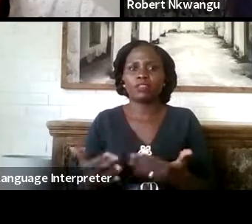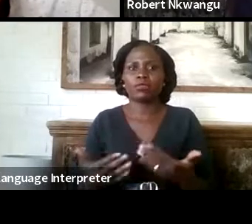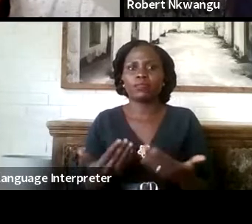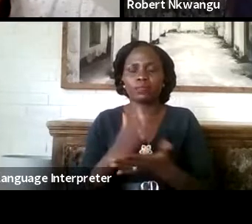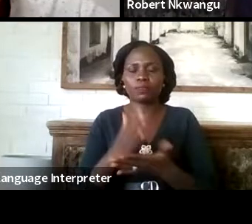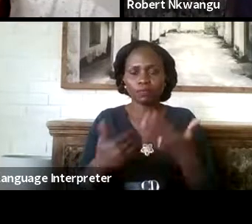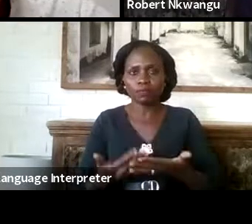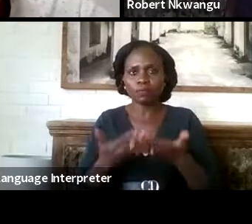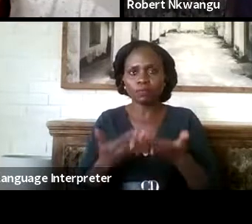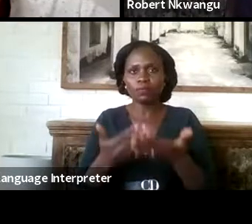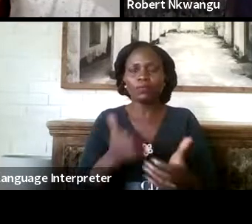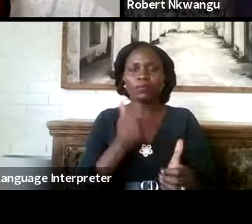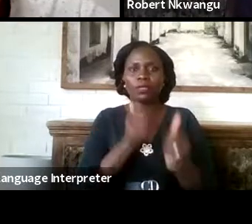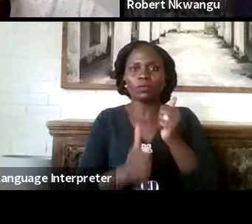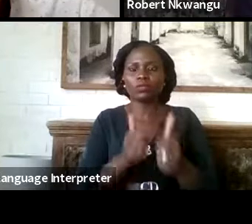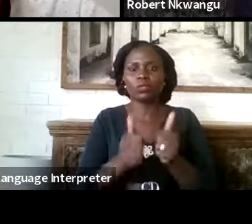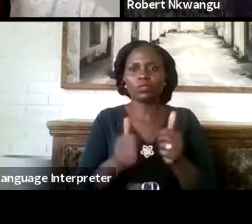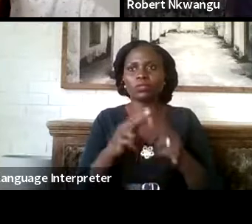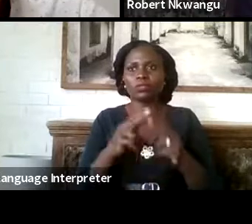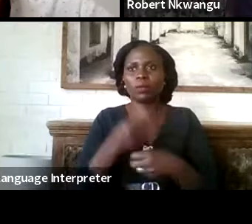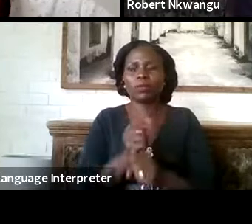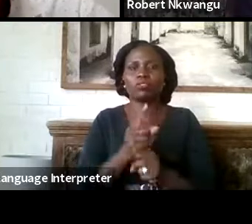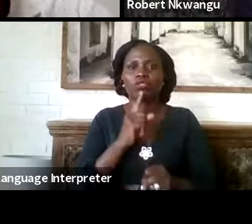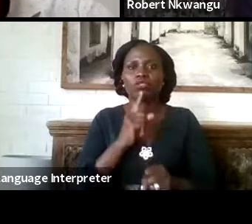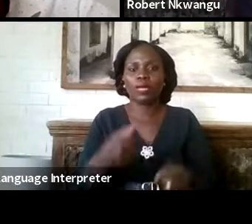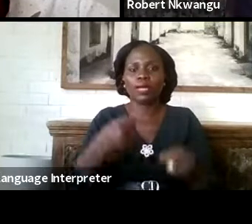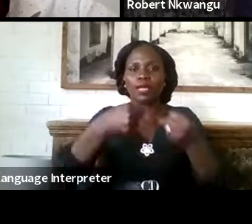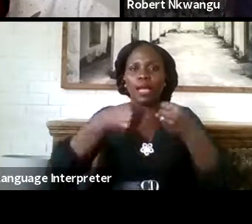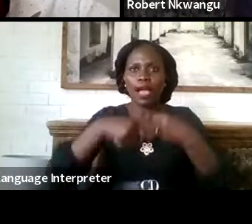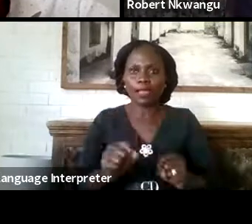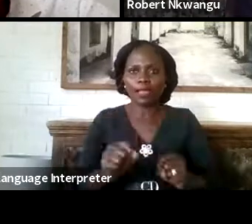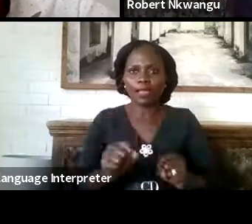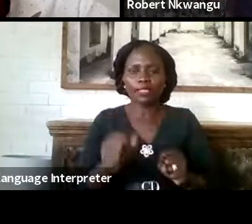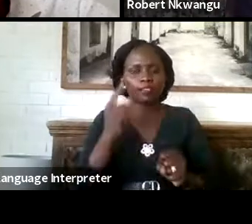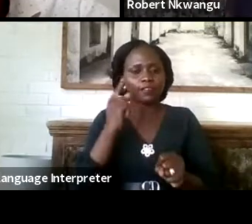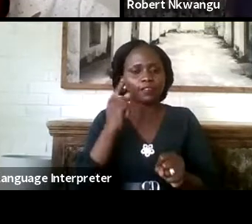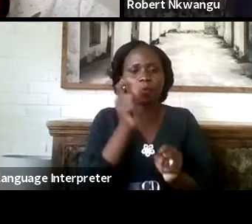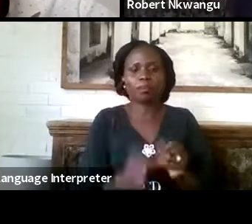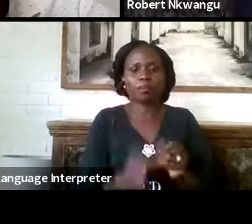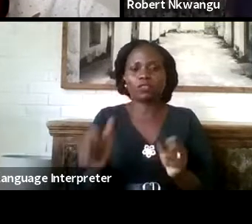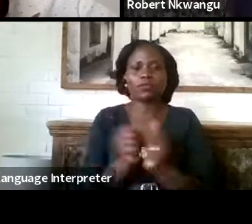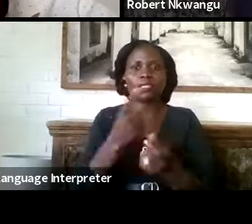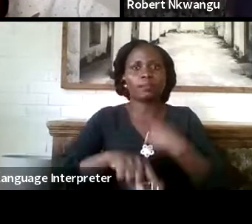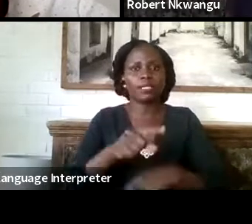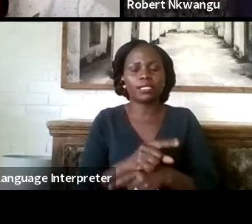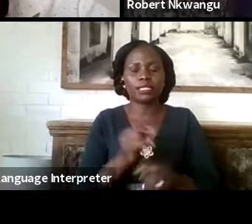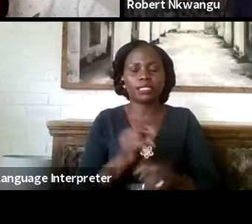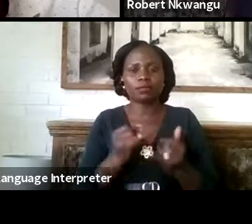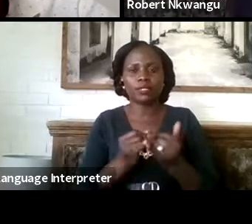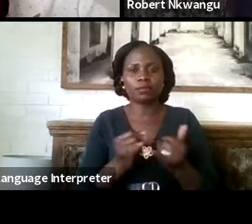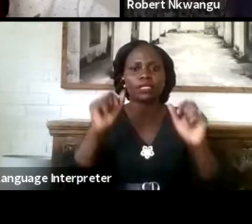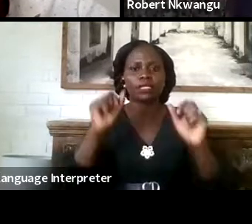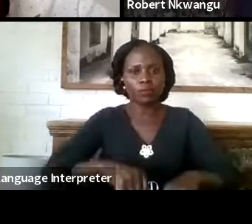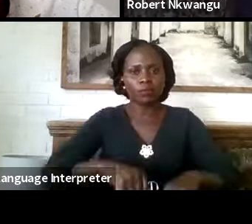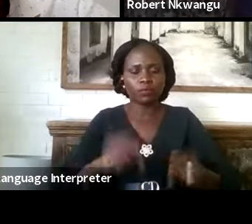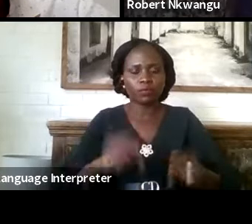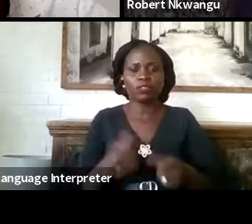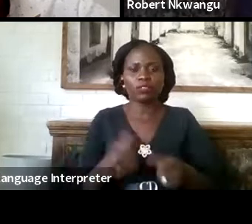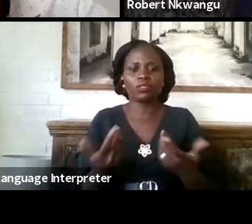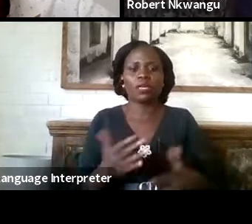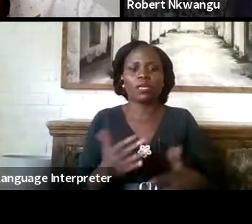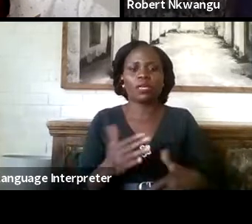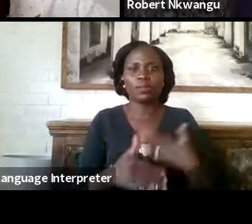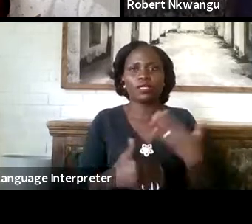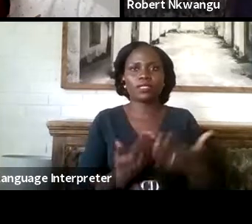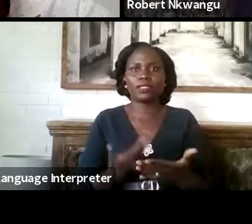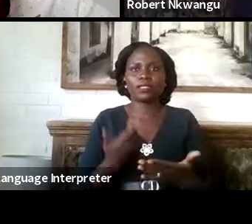ensure that the Act of Persons with Disabilities is implementable. So these regulations, by next week or the other week,